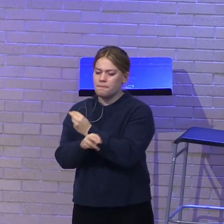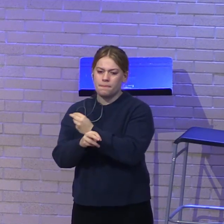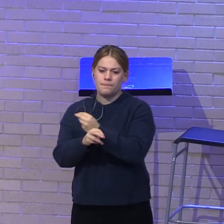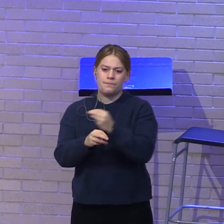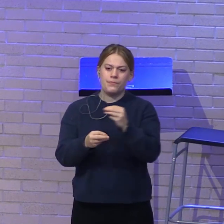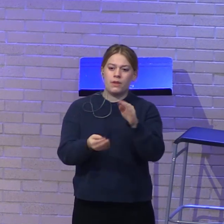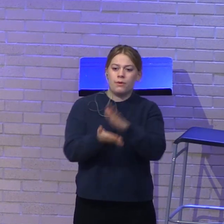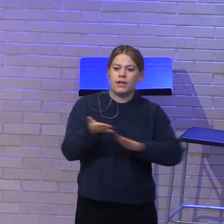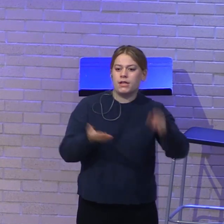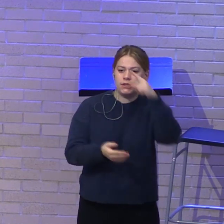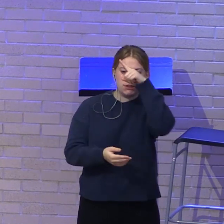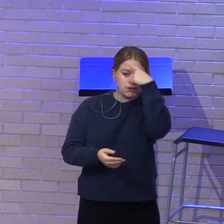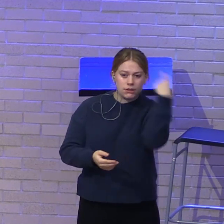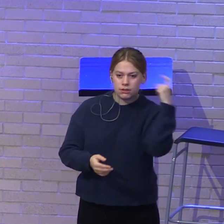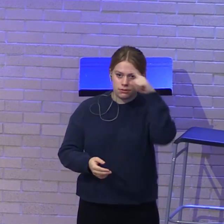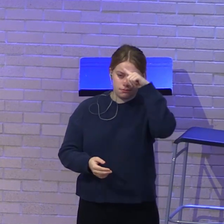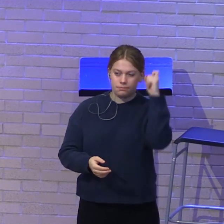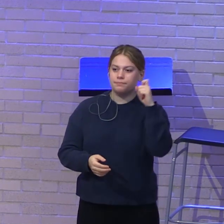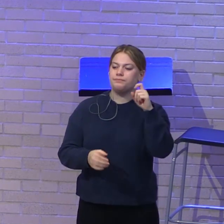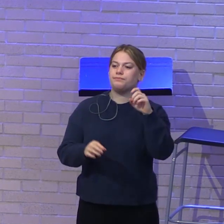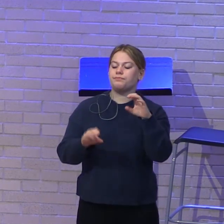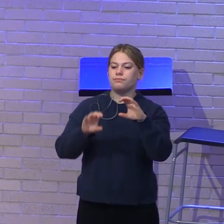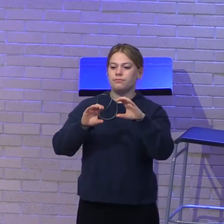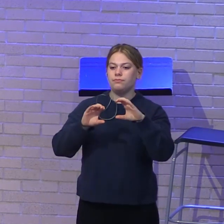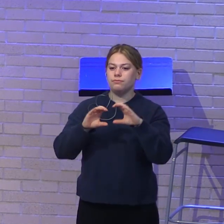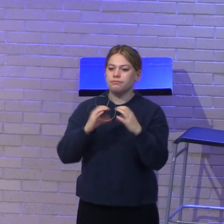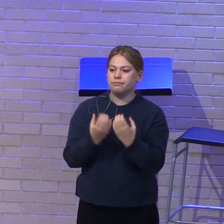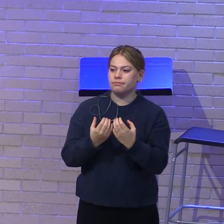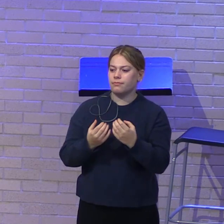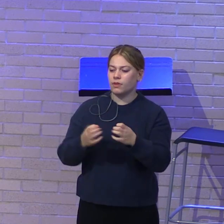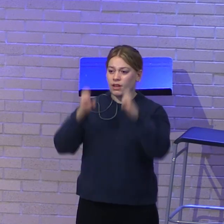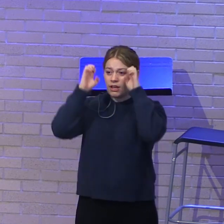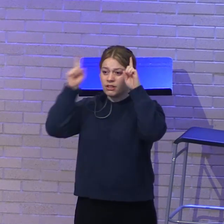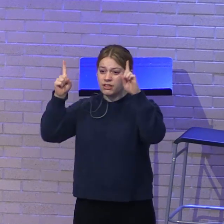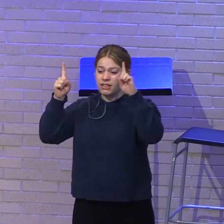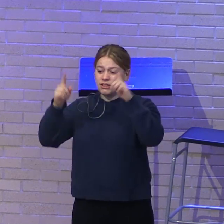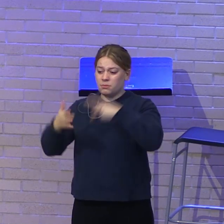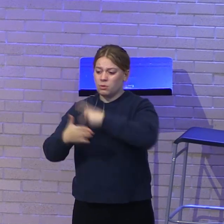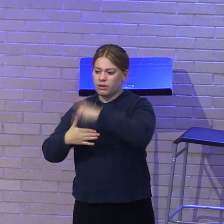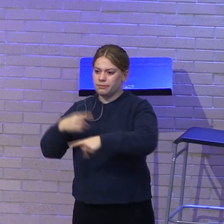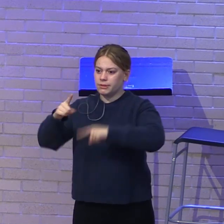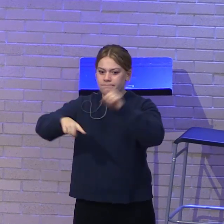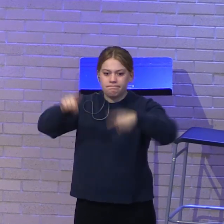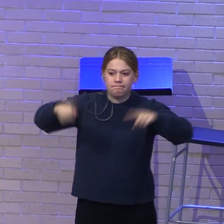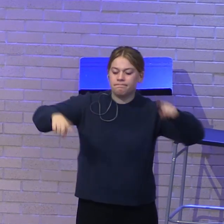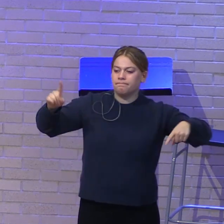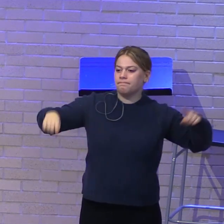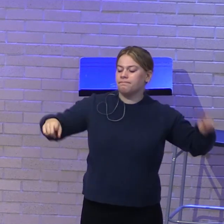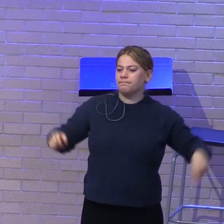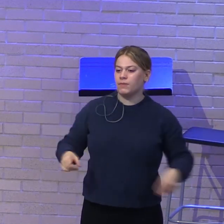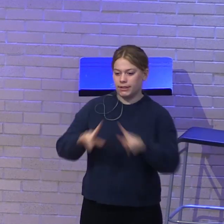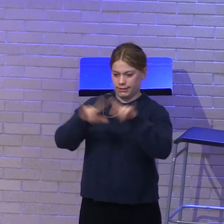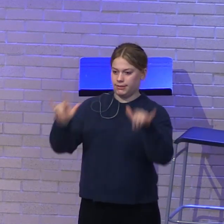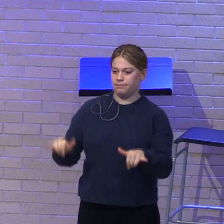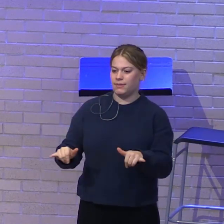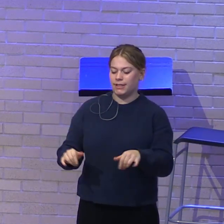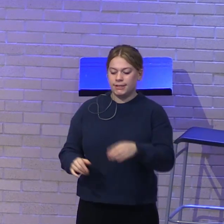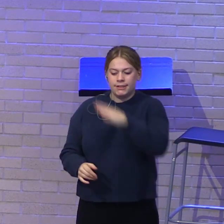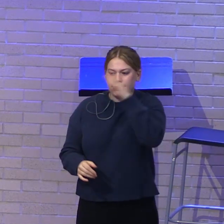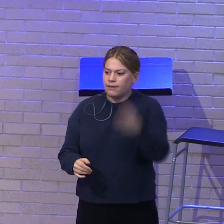summer classes, and I often did multiple education programs at my school. I had never needed guidance from